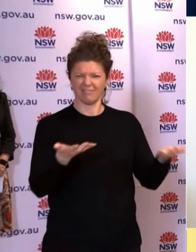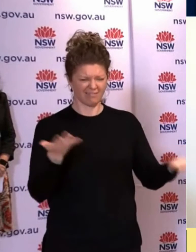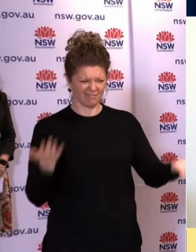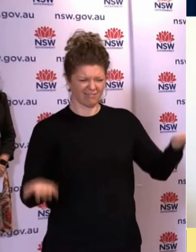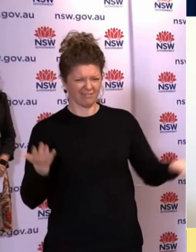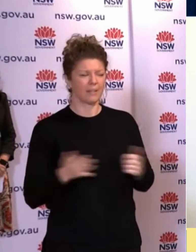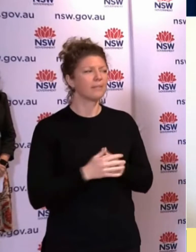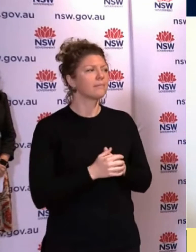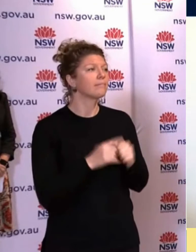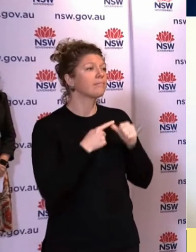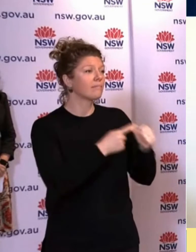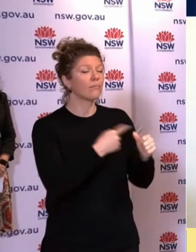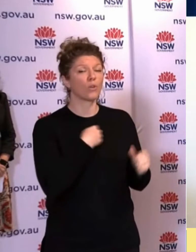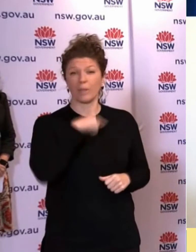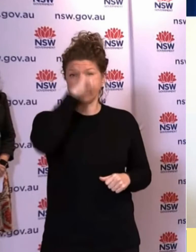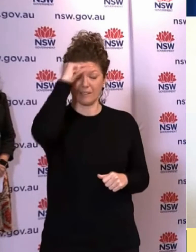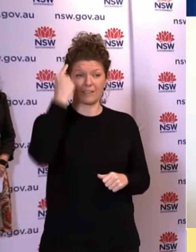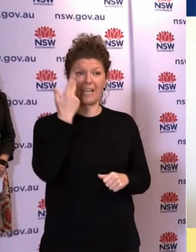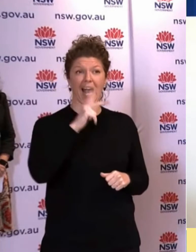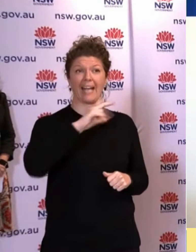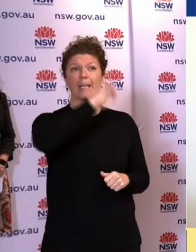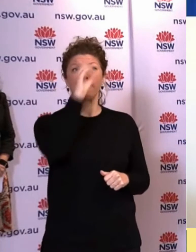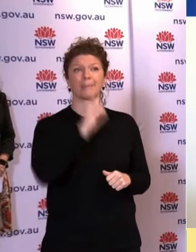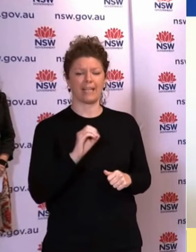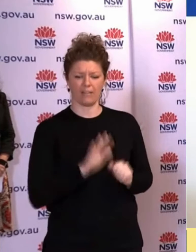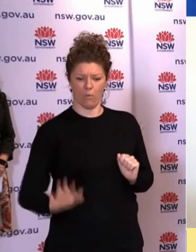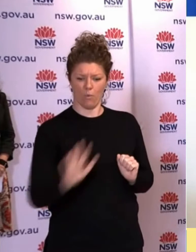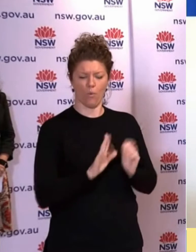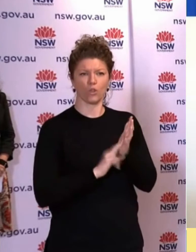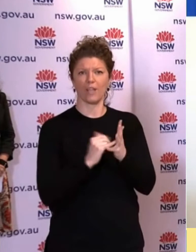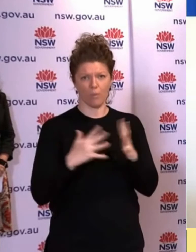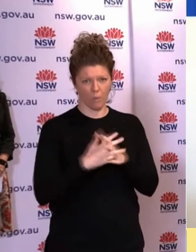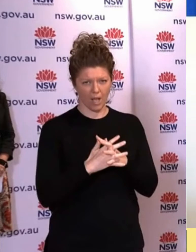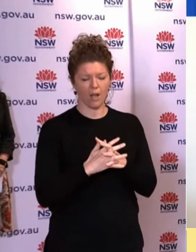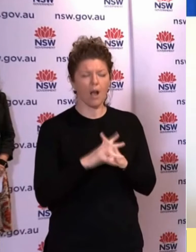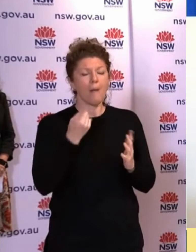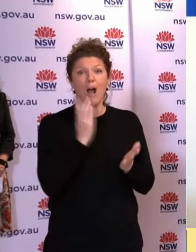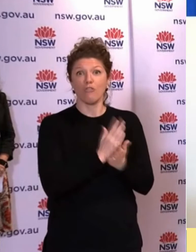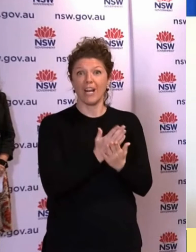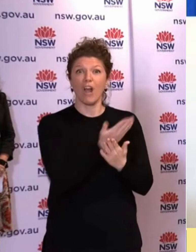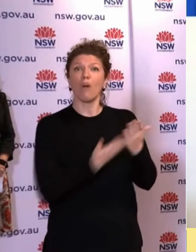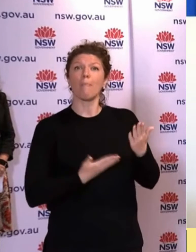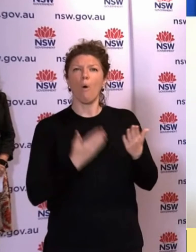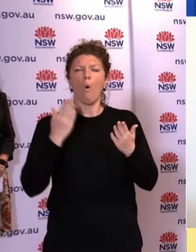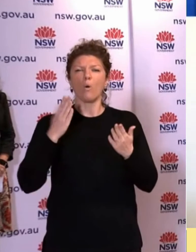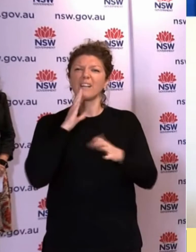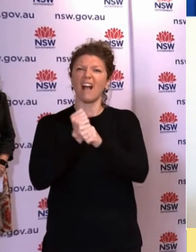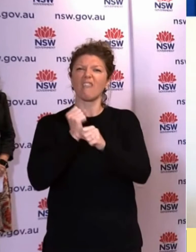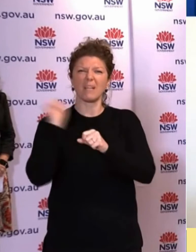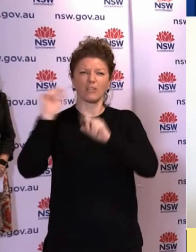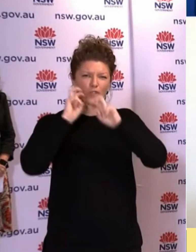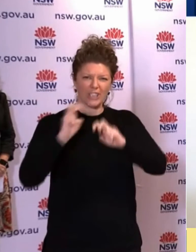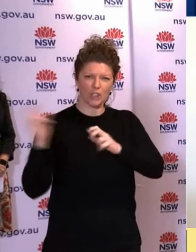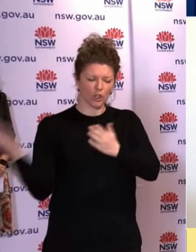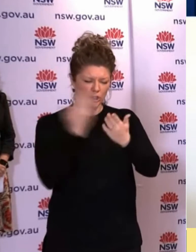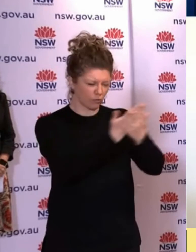at obviously trying to get the whole of the country in the order of 80%. So I think that's the aim of the